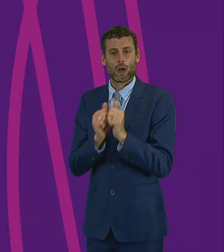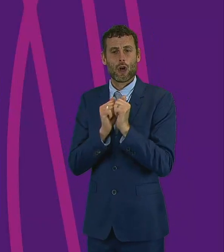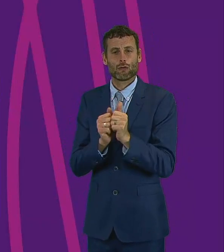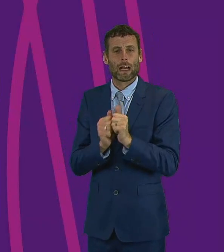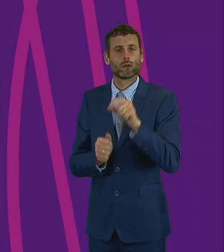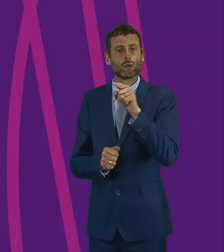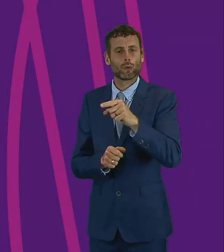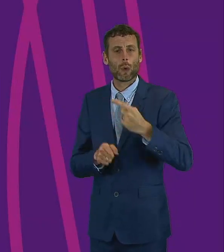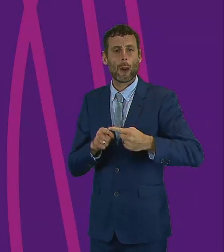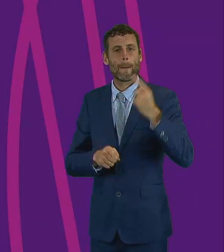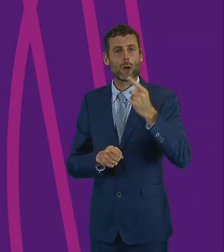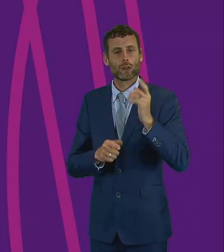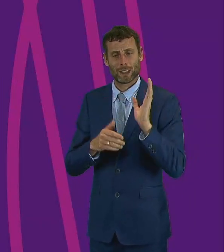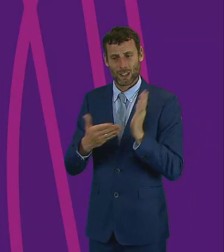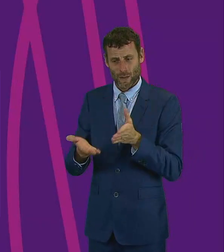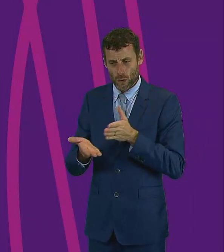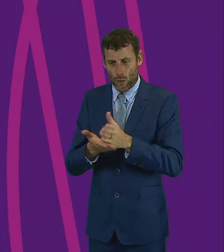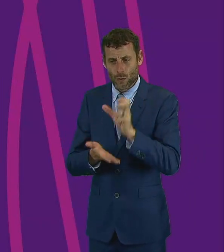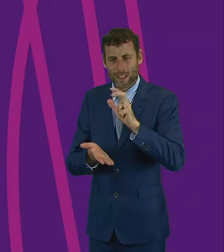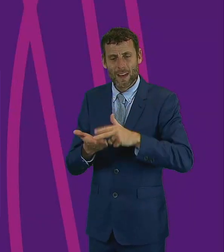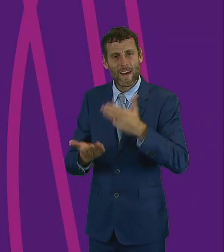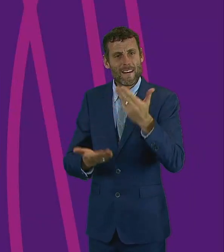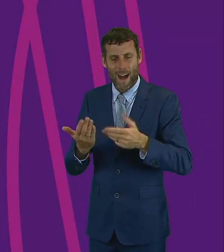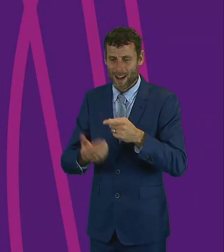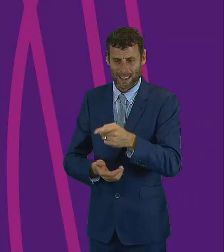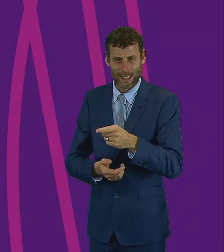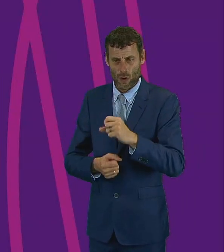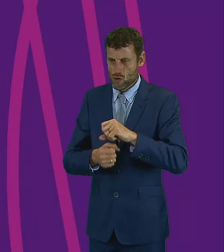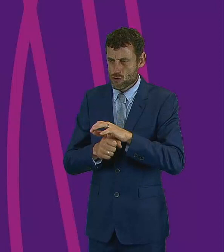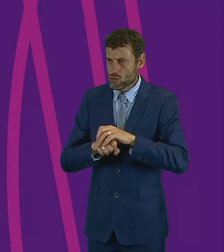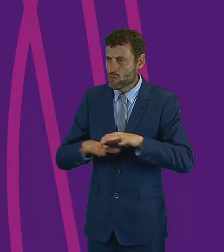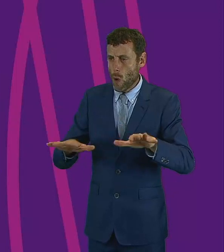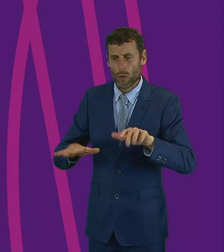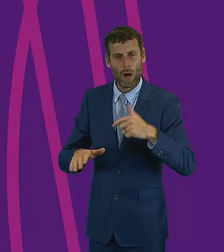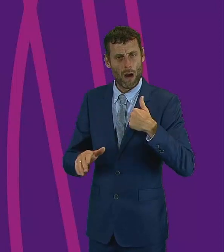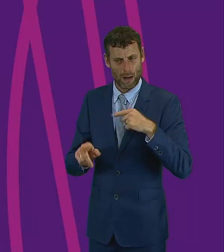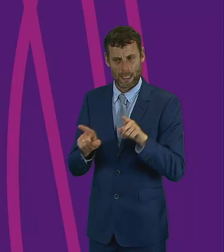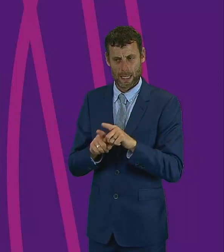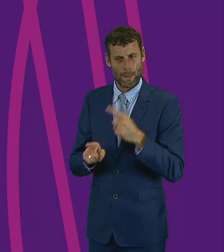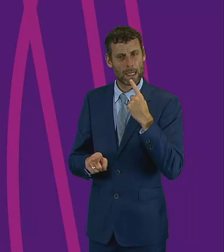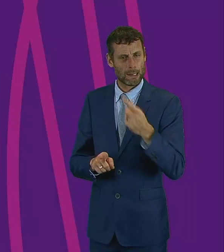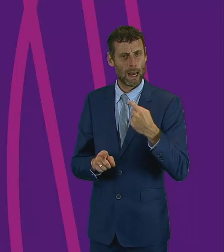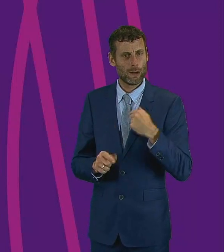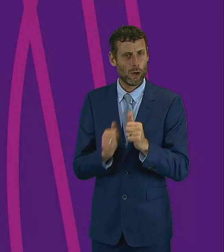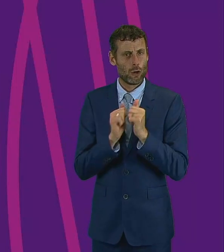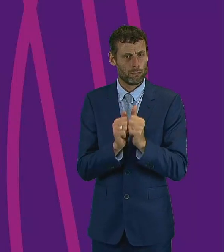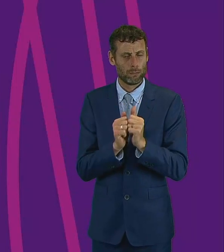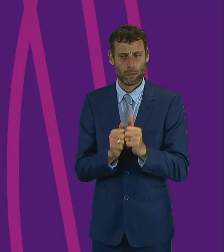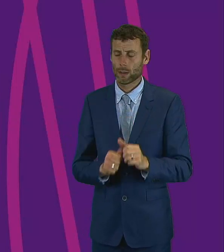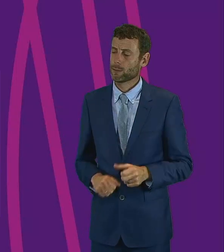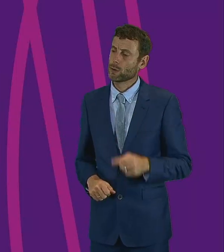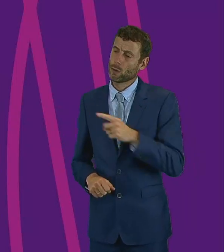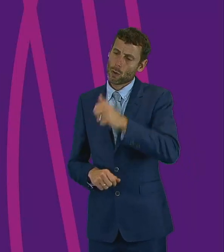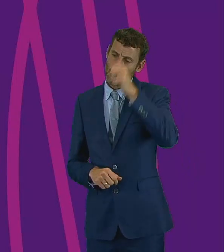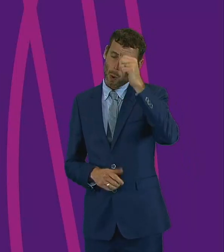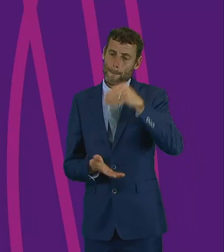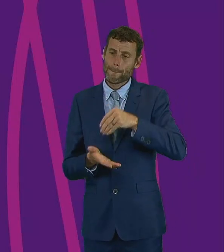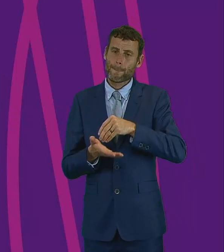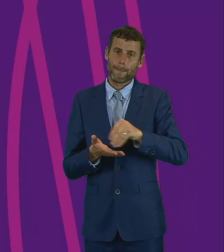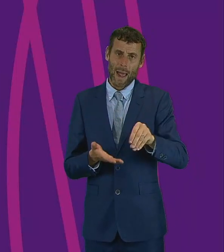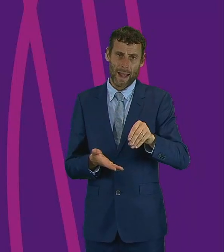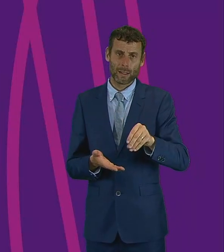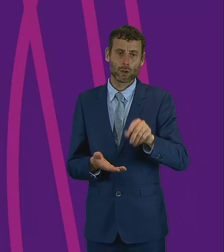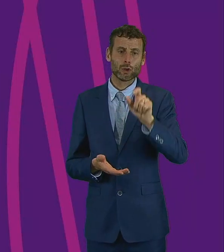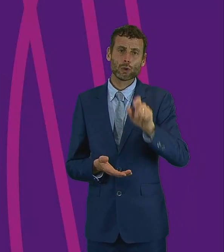work they've done during the COVID crisis, and I join her in that gratitude. She'll be aware of the Pay Student Paramedics campaign. Will